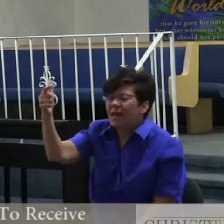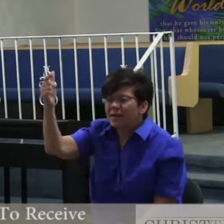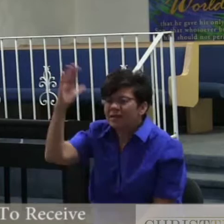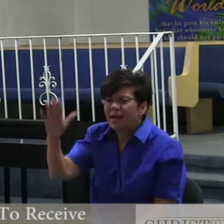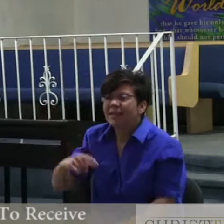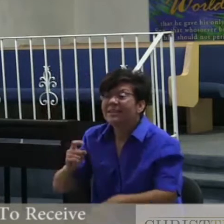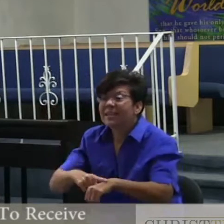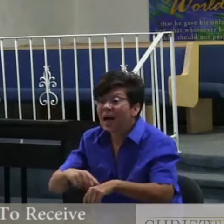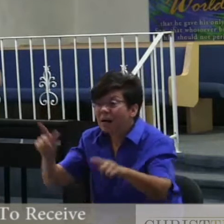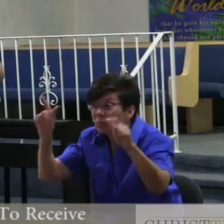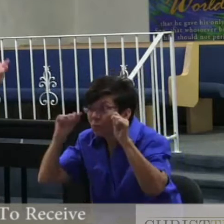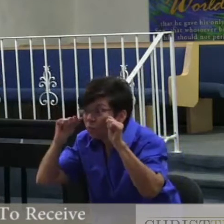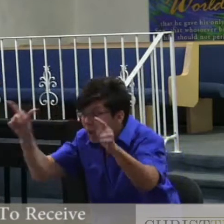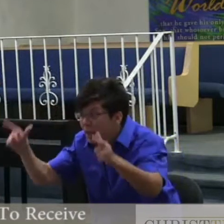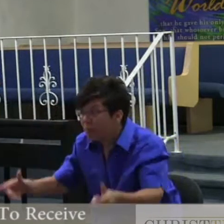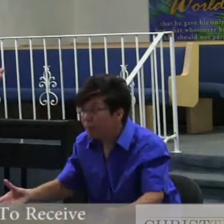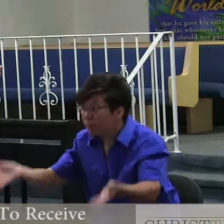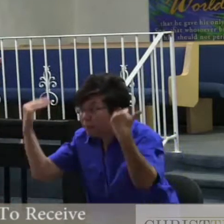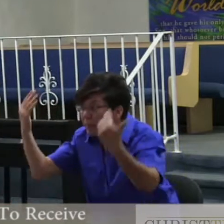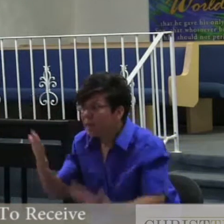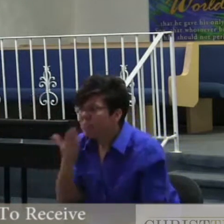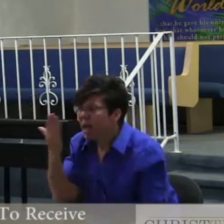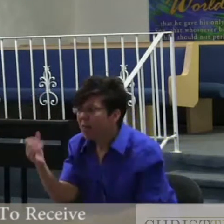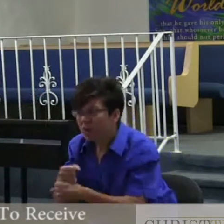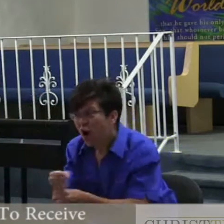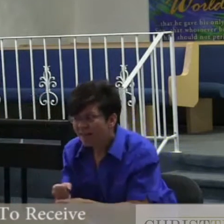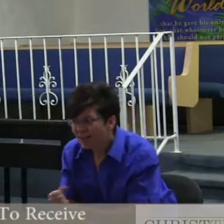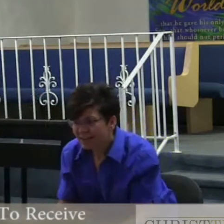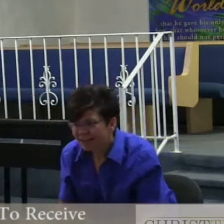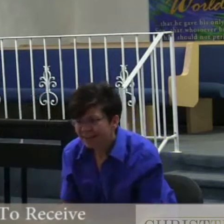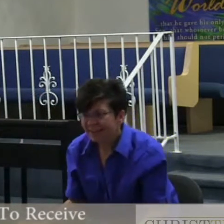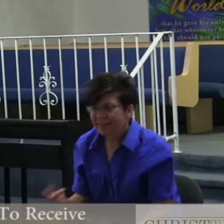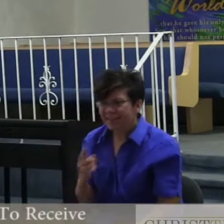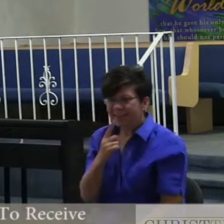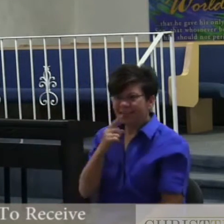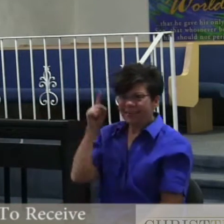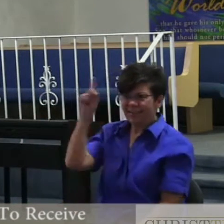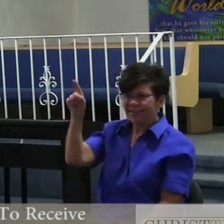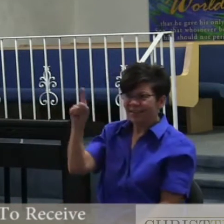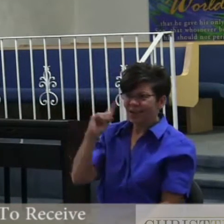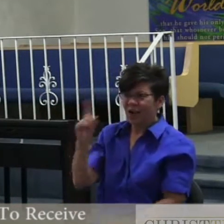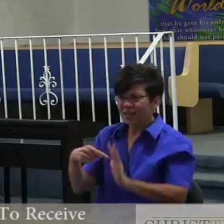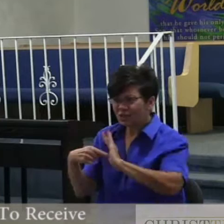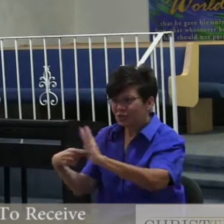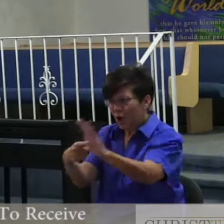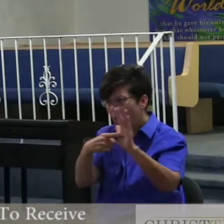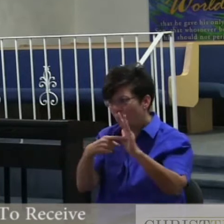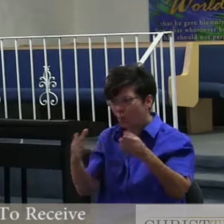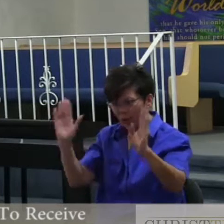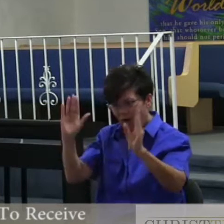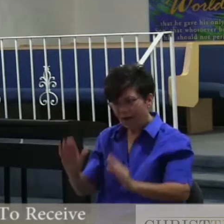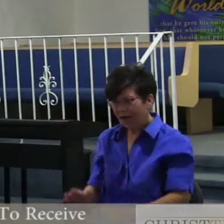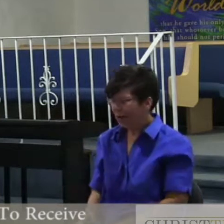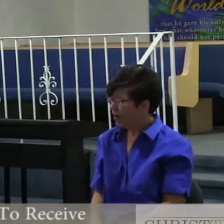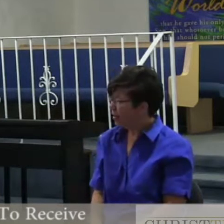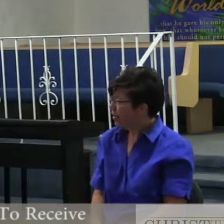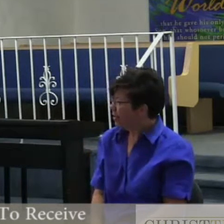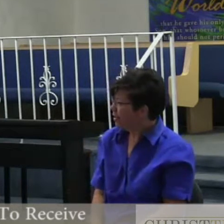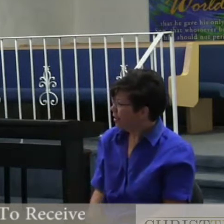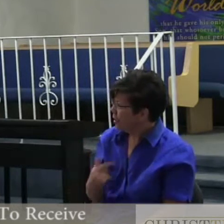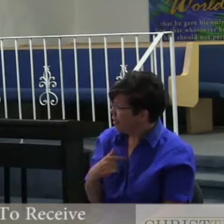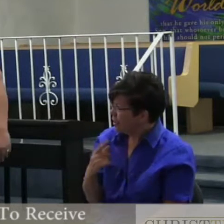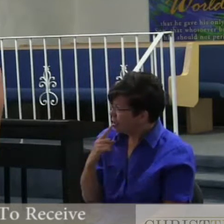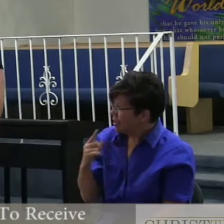time to wake up and smell the coffee and to serve God all the way. We need to have our